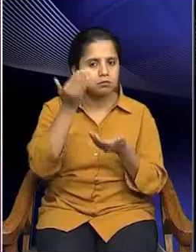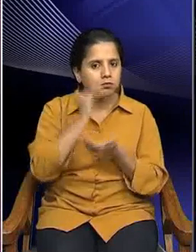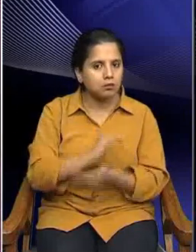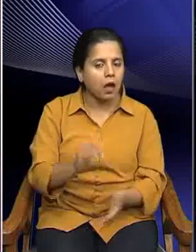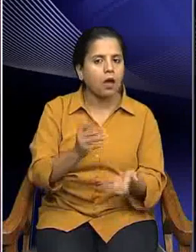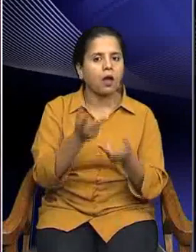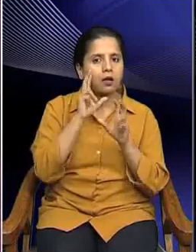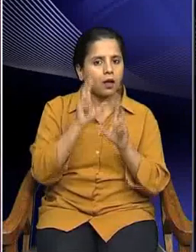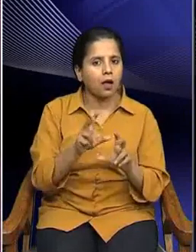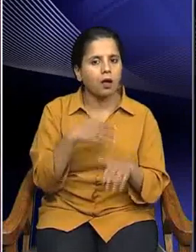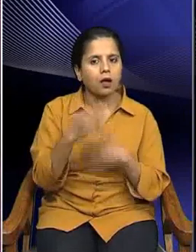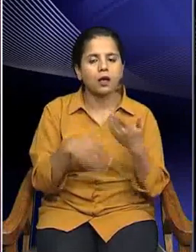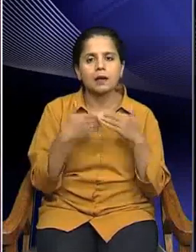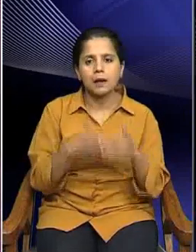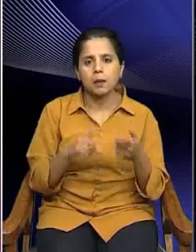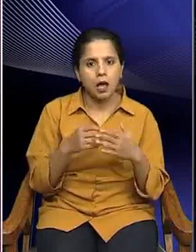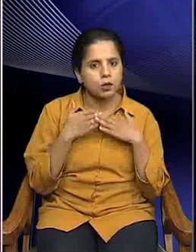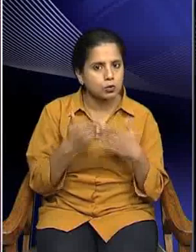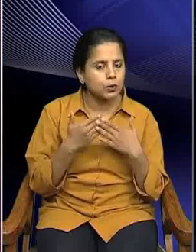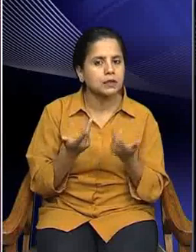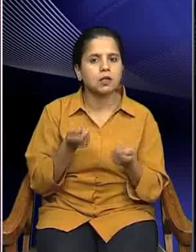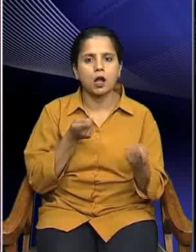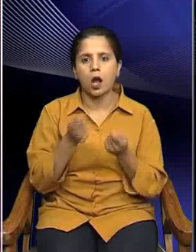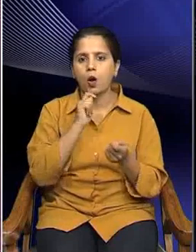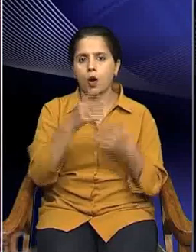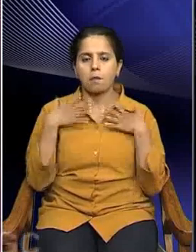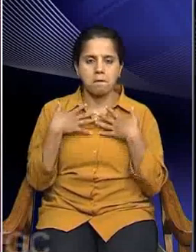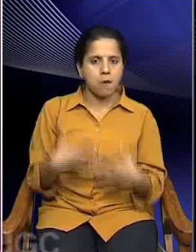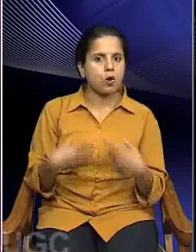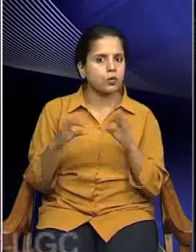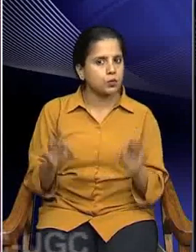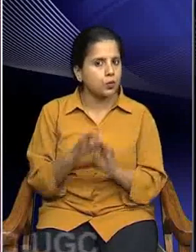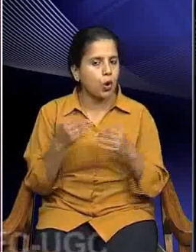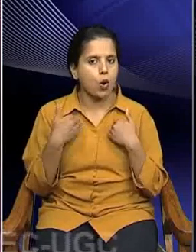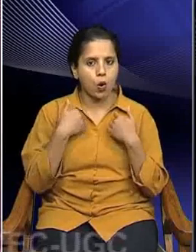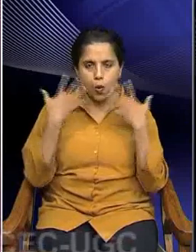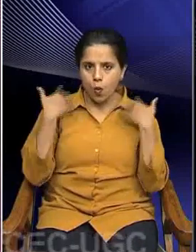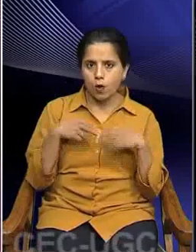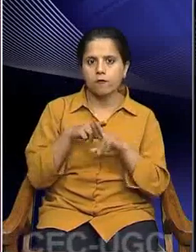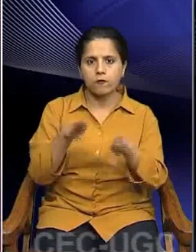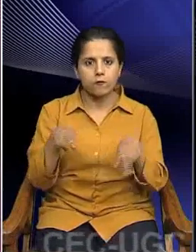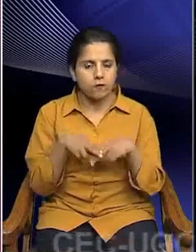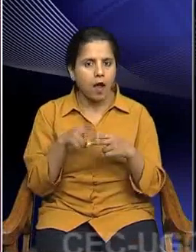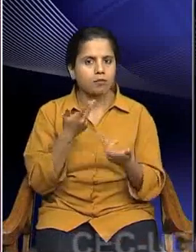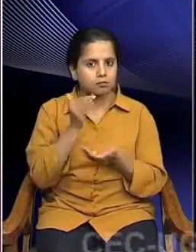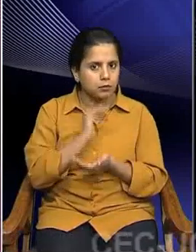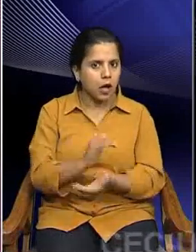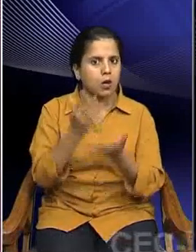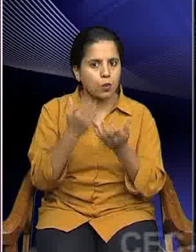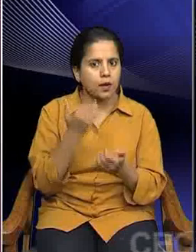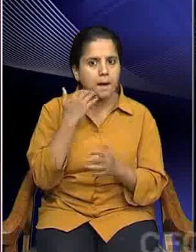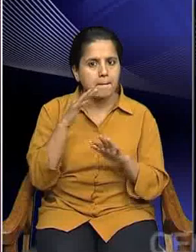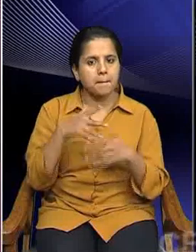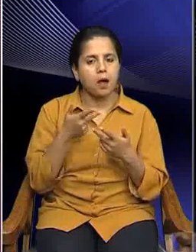with limited education, limited control on their own body, their own affairs, their own family building processes, and therefore they